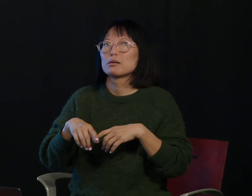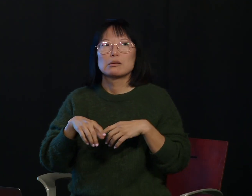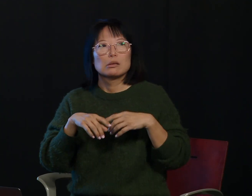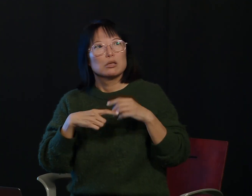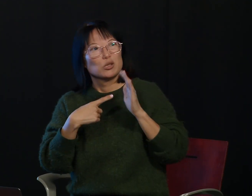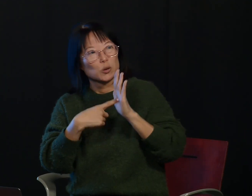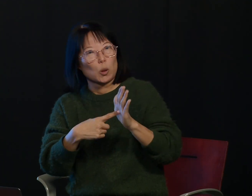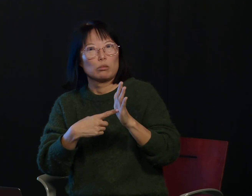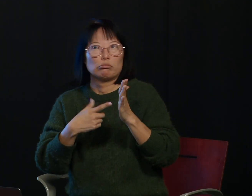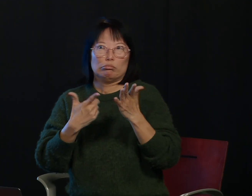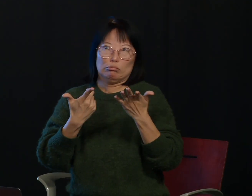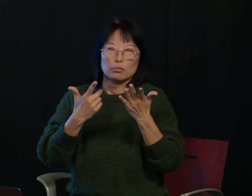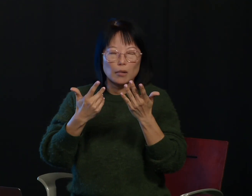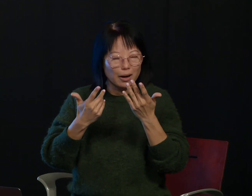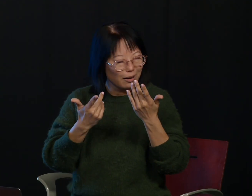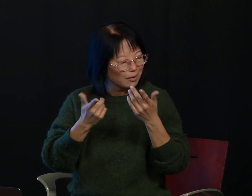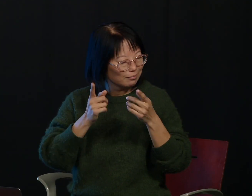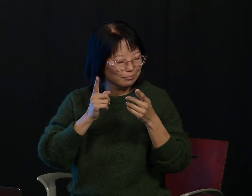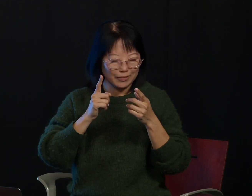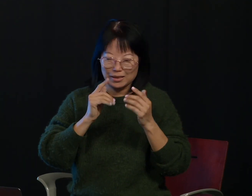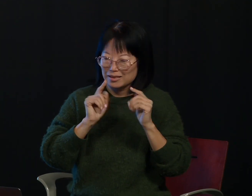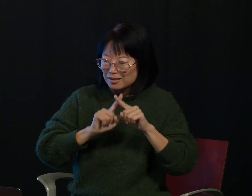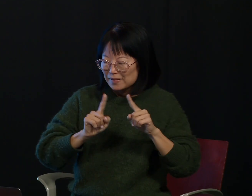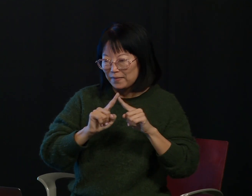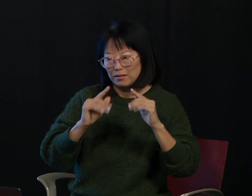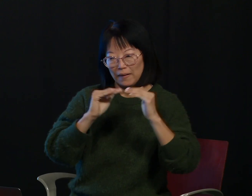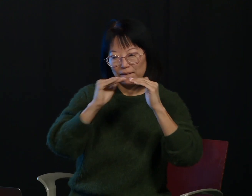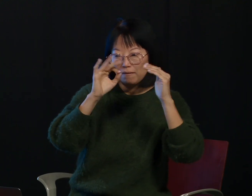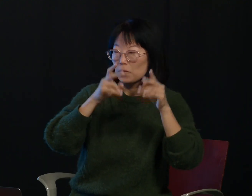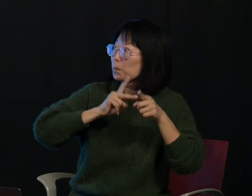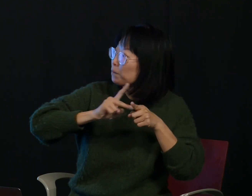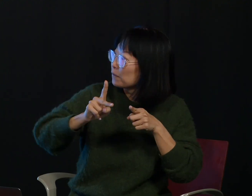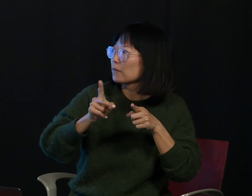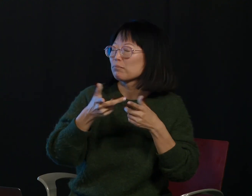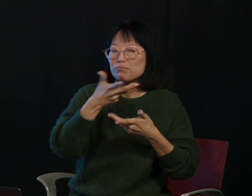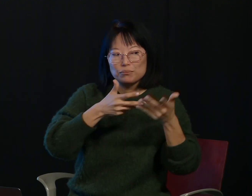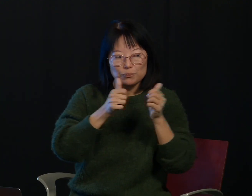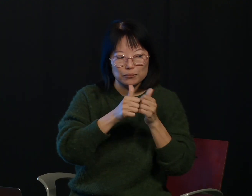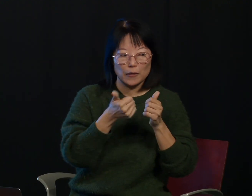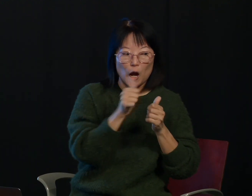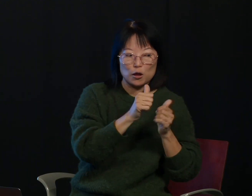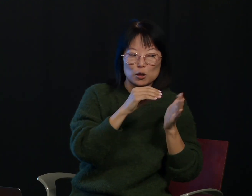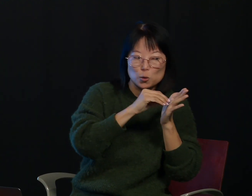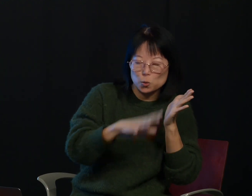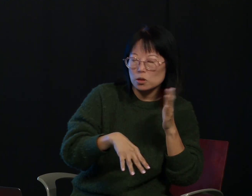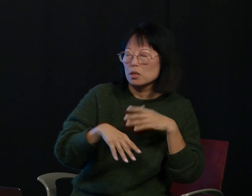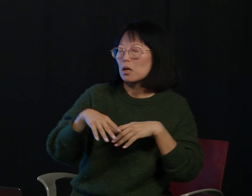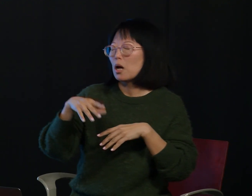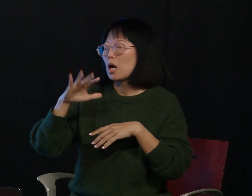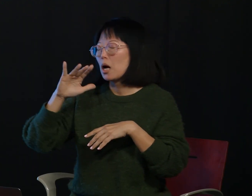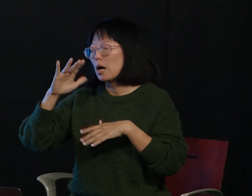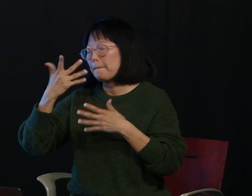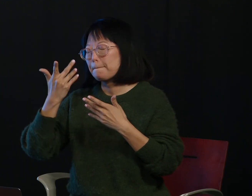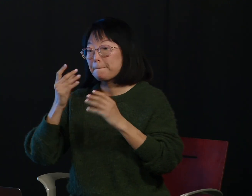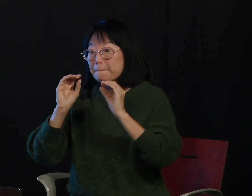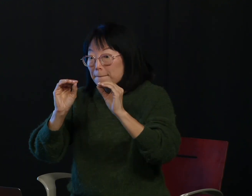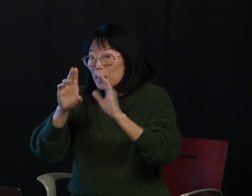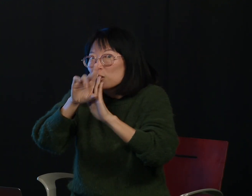questions, showing, I guess to the best of my ability, different levels of professionalism, working with other students, teaching